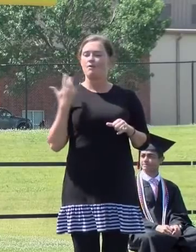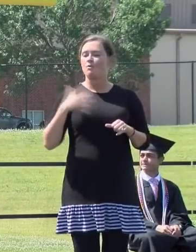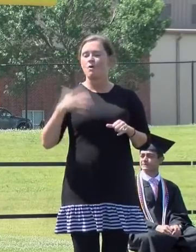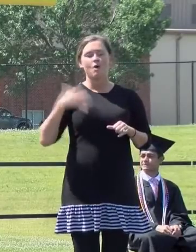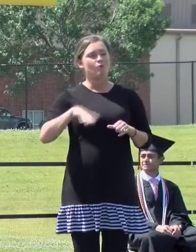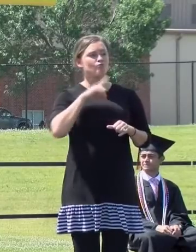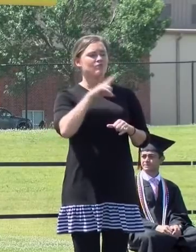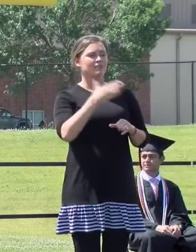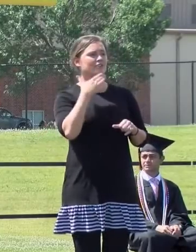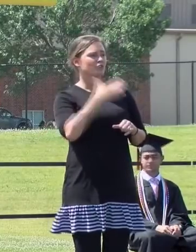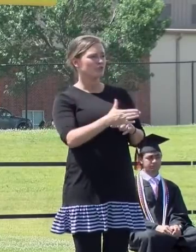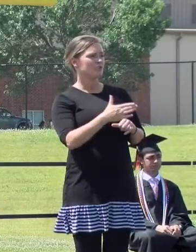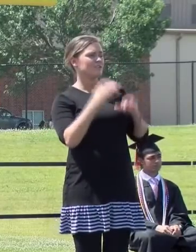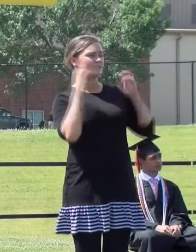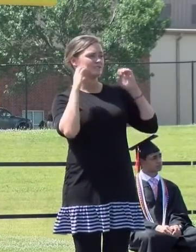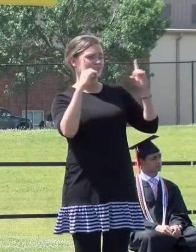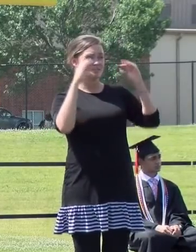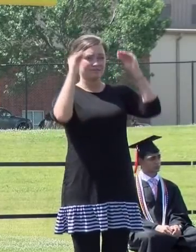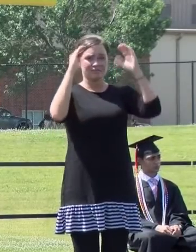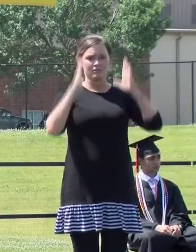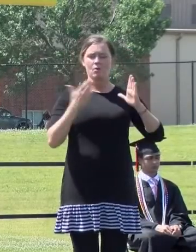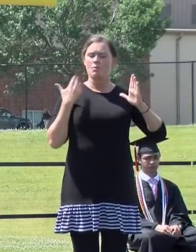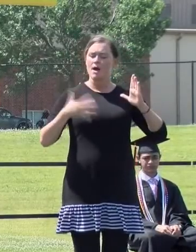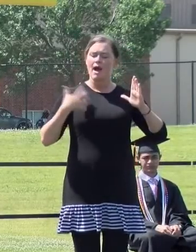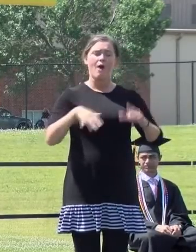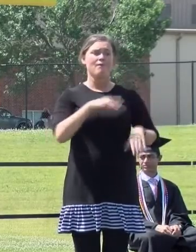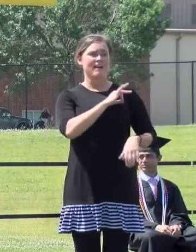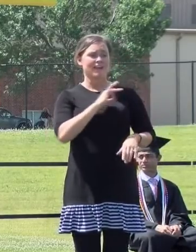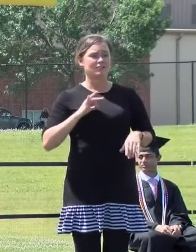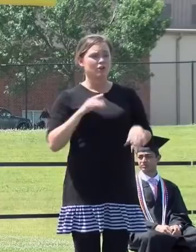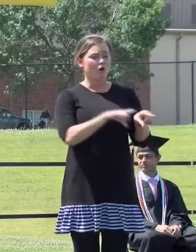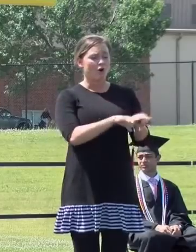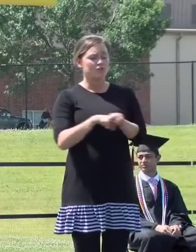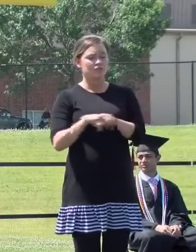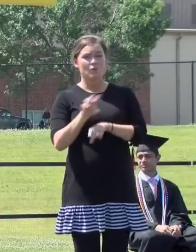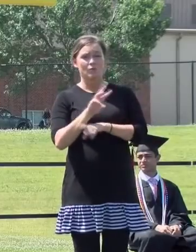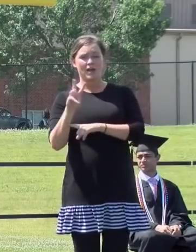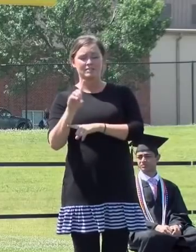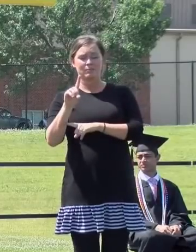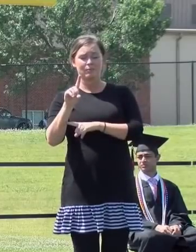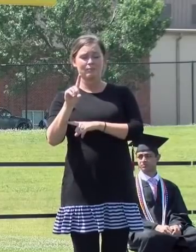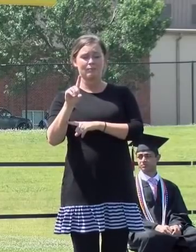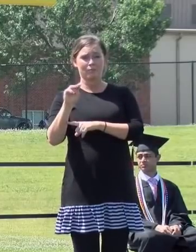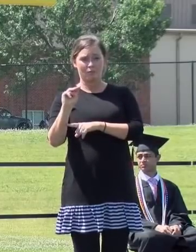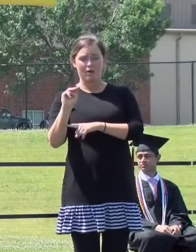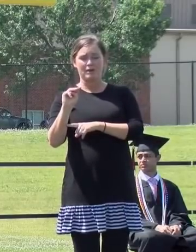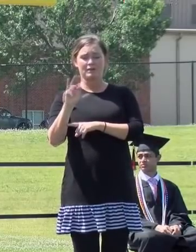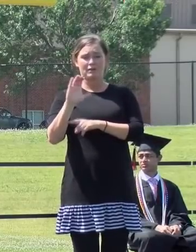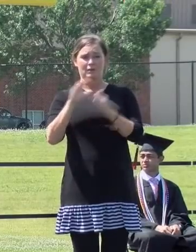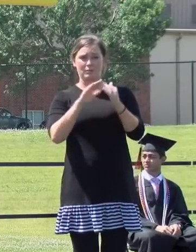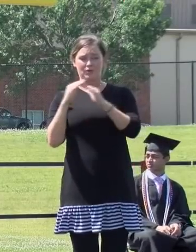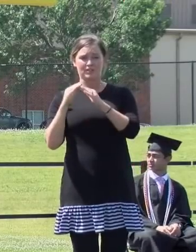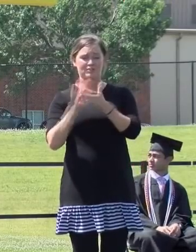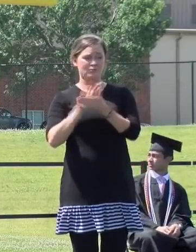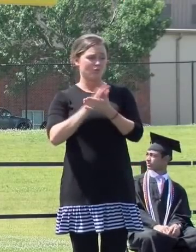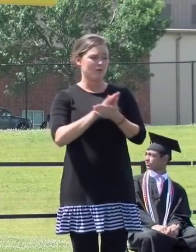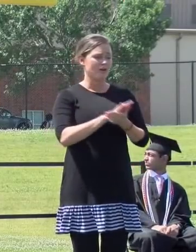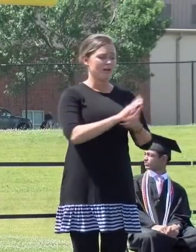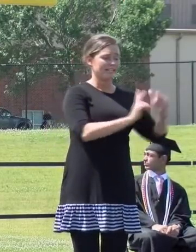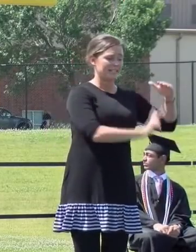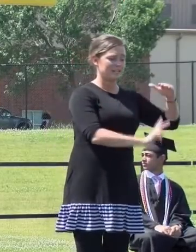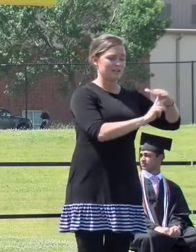state. Valley High School's faculty, in addition to the West Des Moines Community Schools kindergarten through 9th